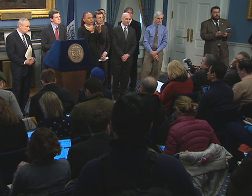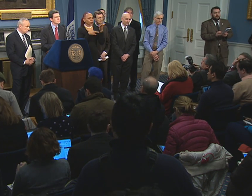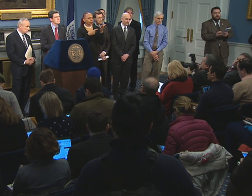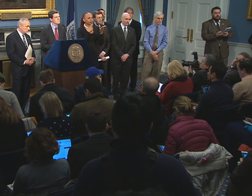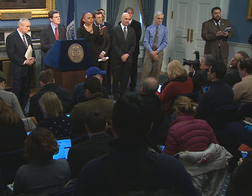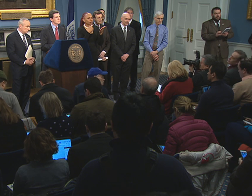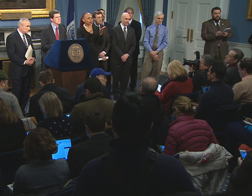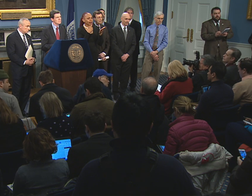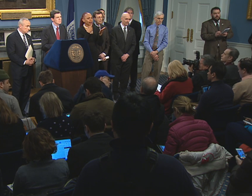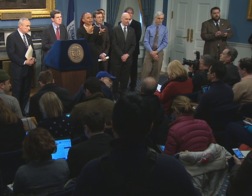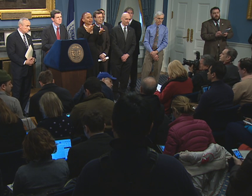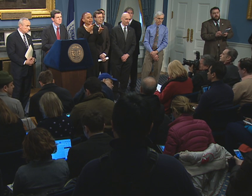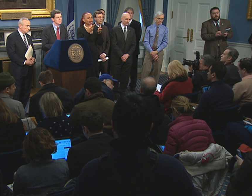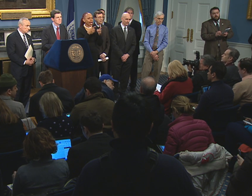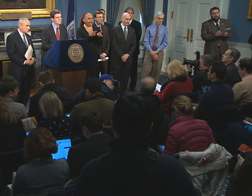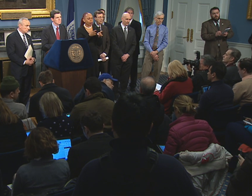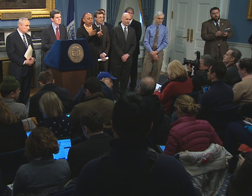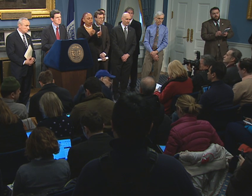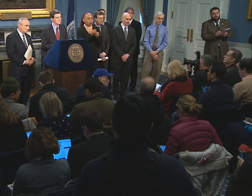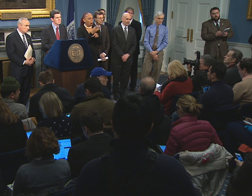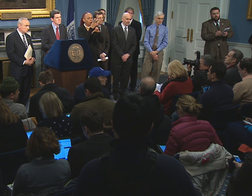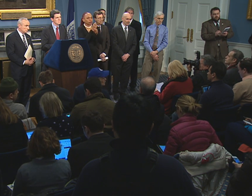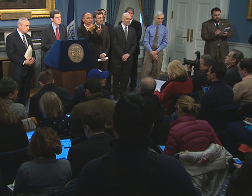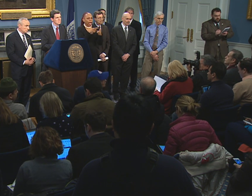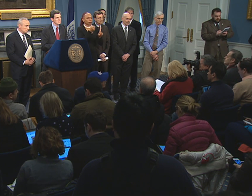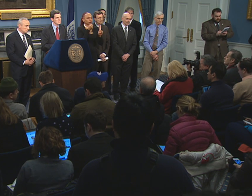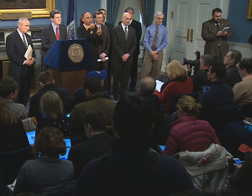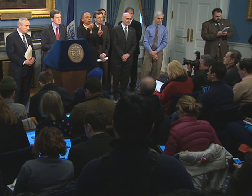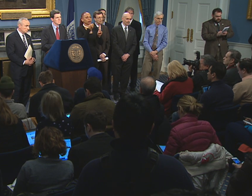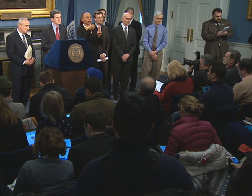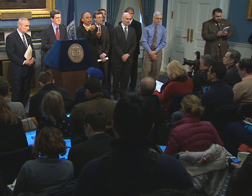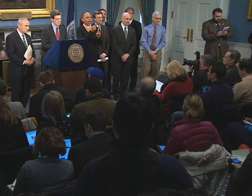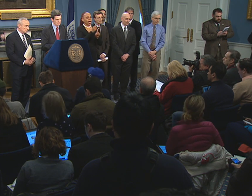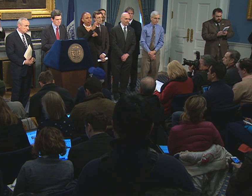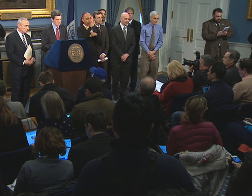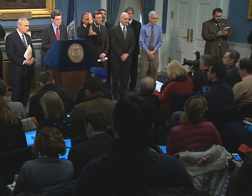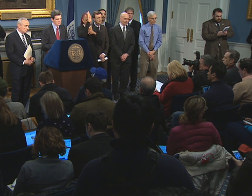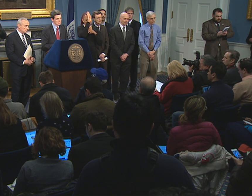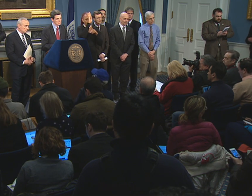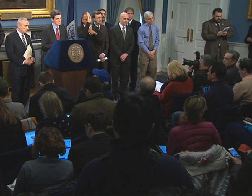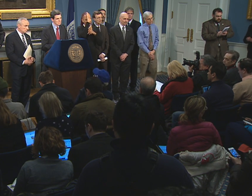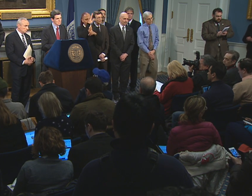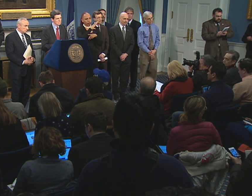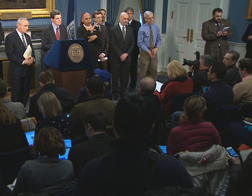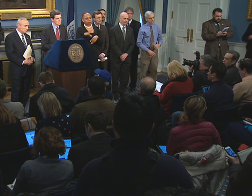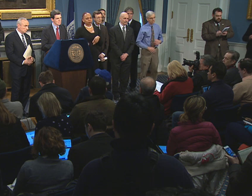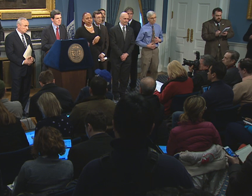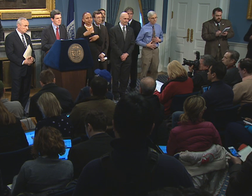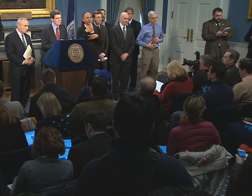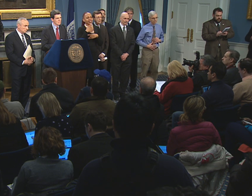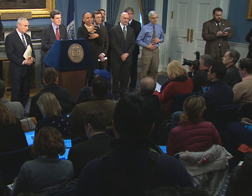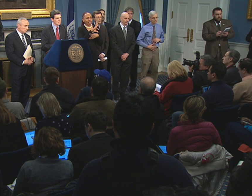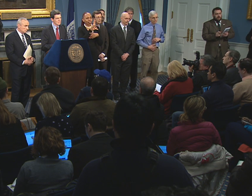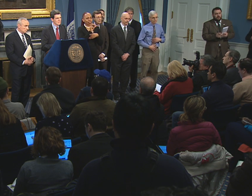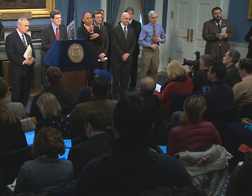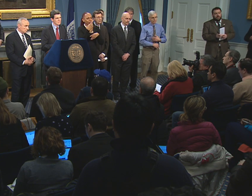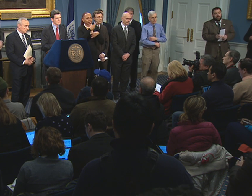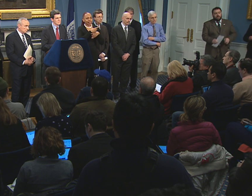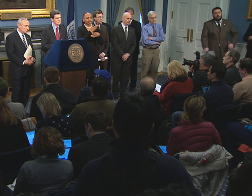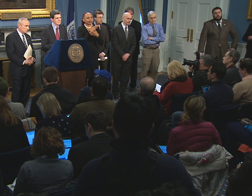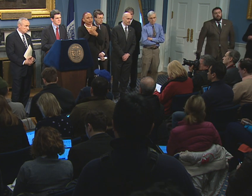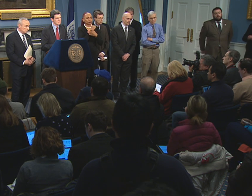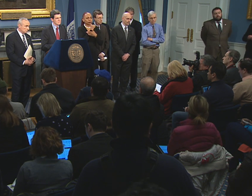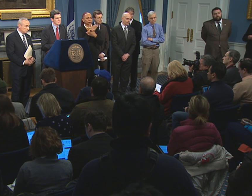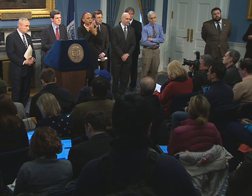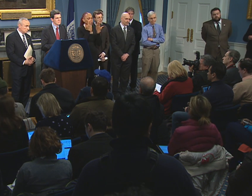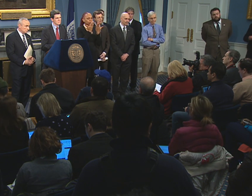this happened pretty much out of nowhere. I mean, the fire commissioner is talking about they went back over 30 days, not one report.